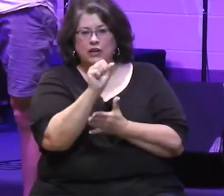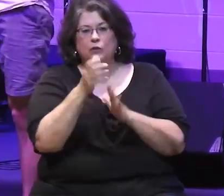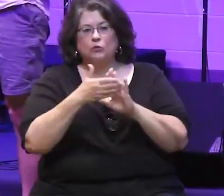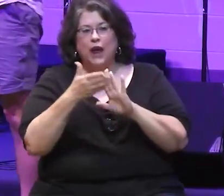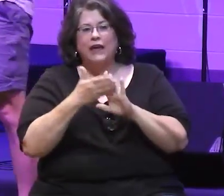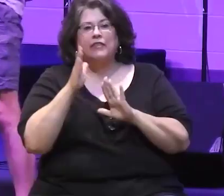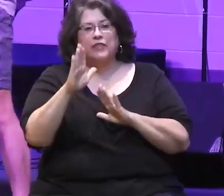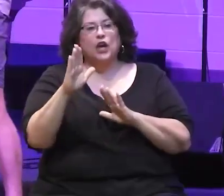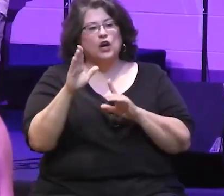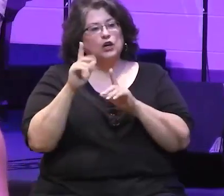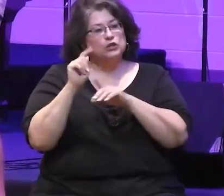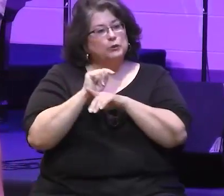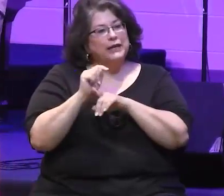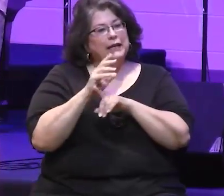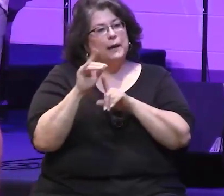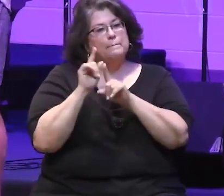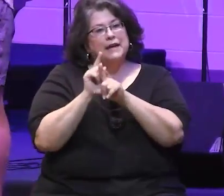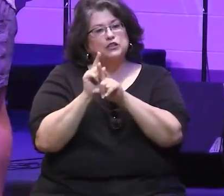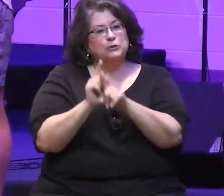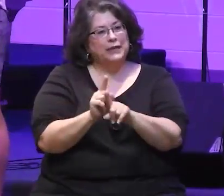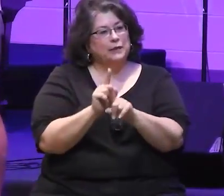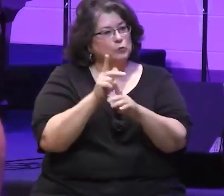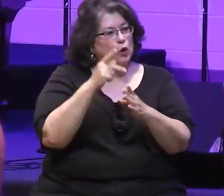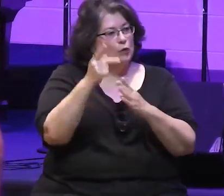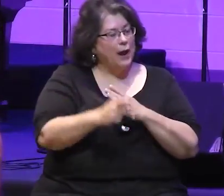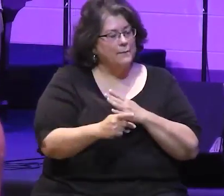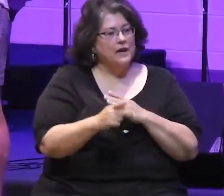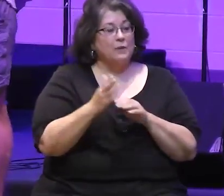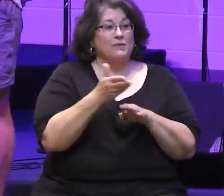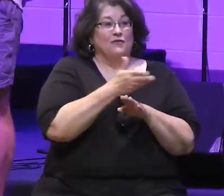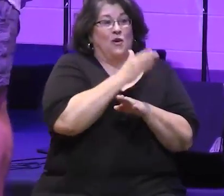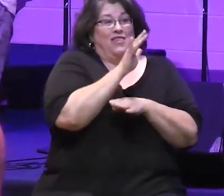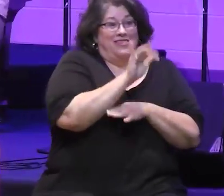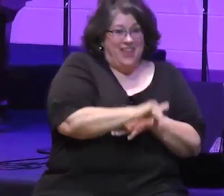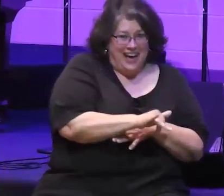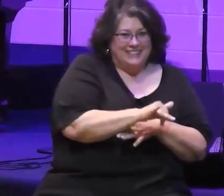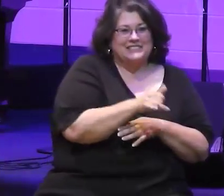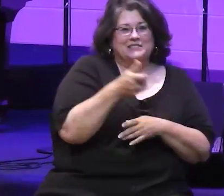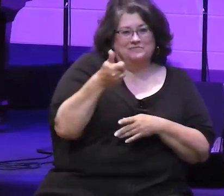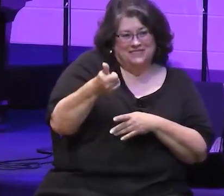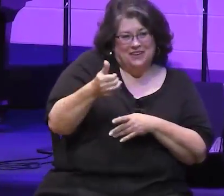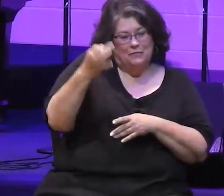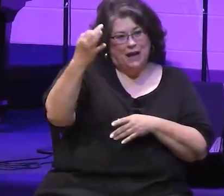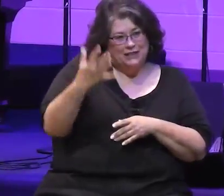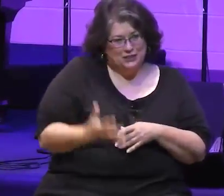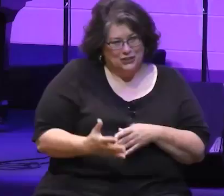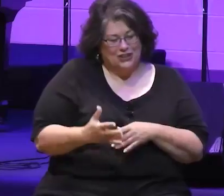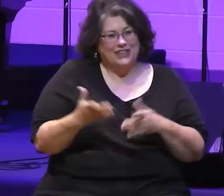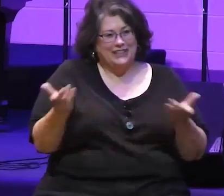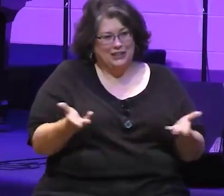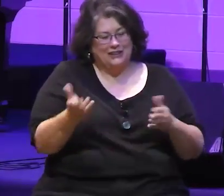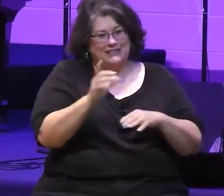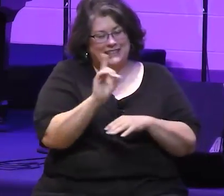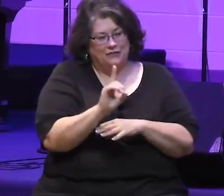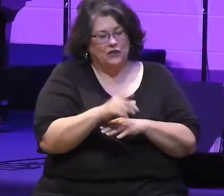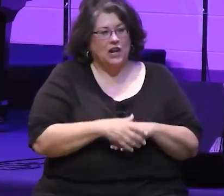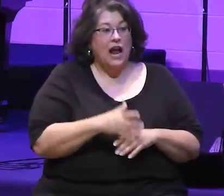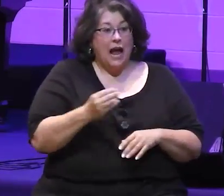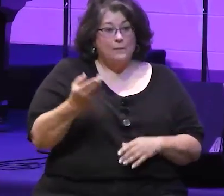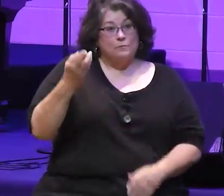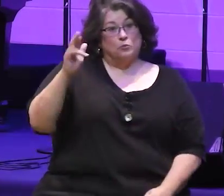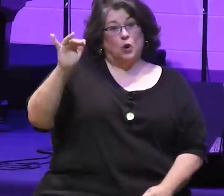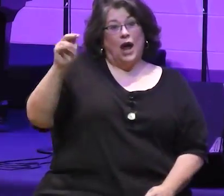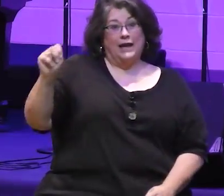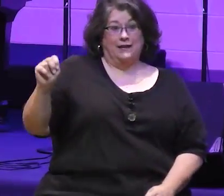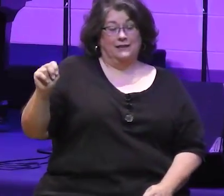he was a pastor at a couple Denver area churches. And Brian tells me that through that all, he's been